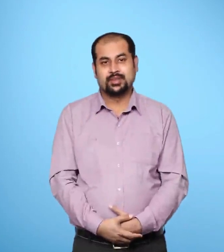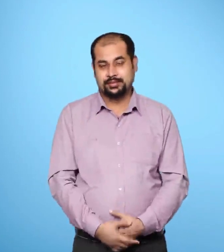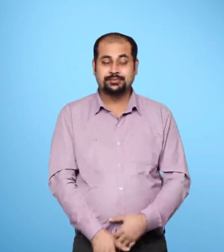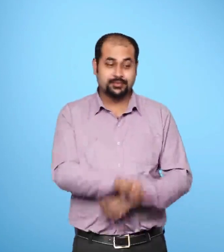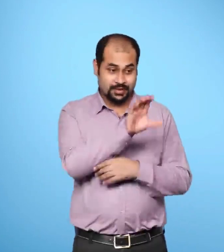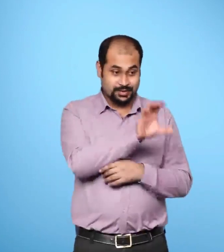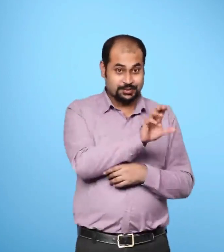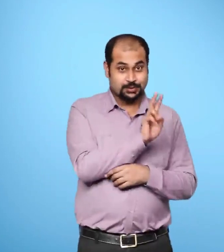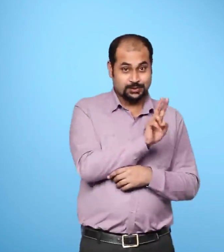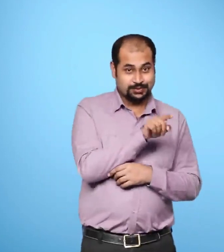Part 2.